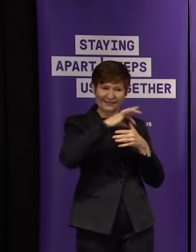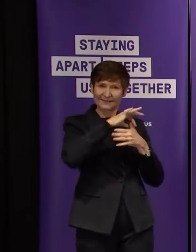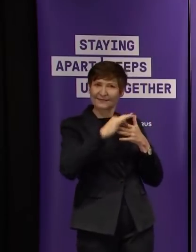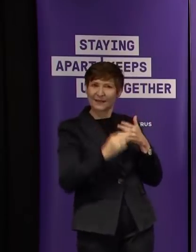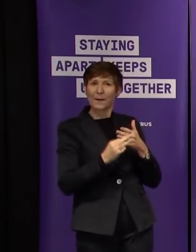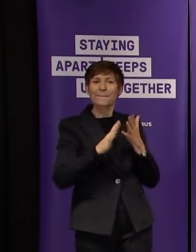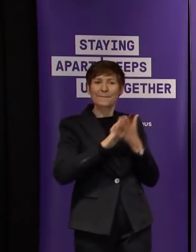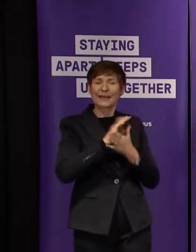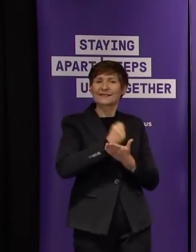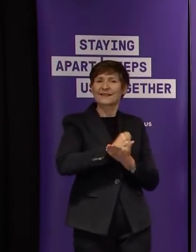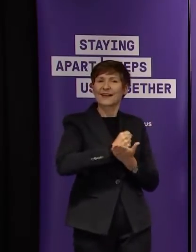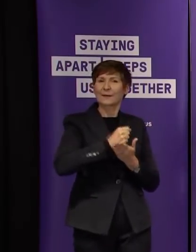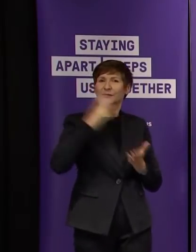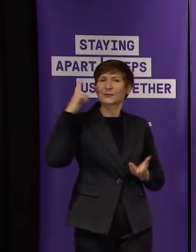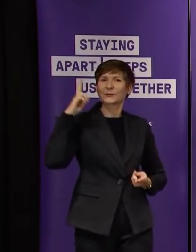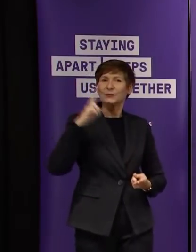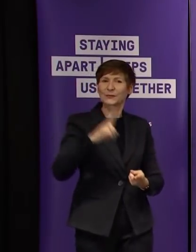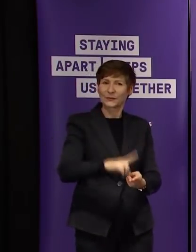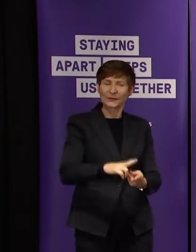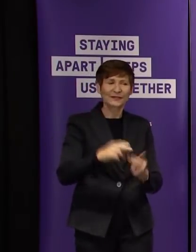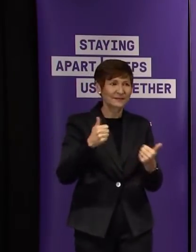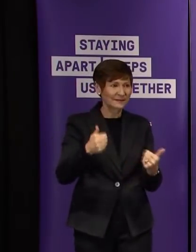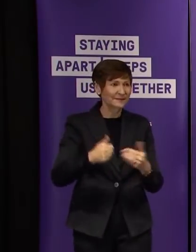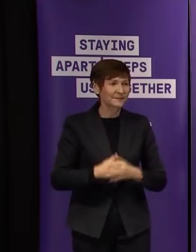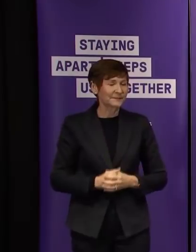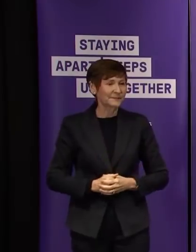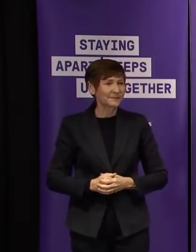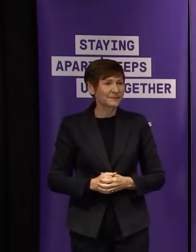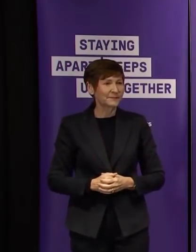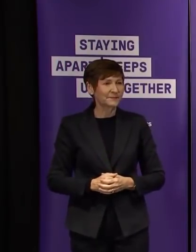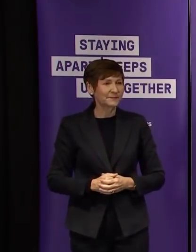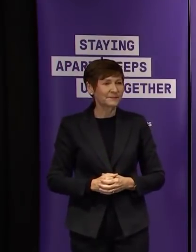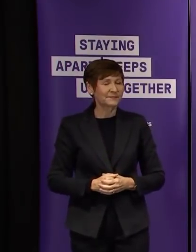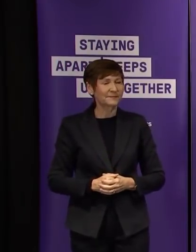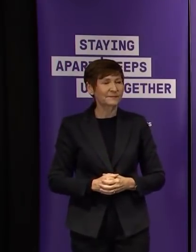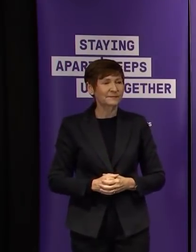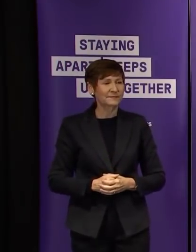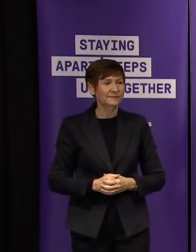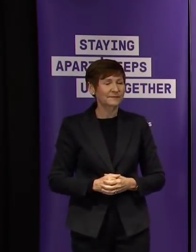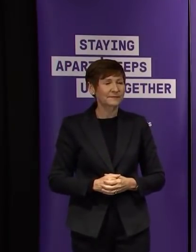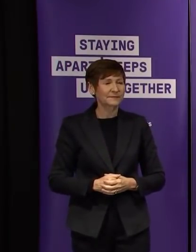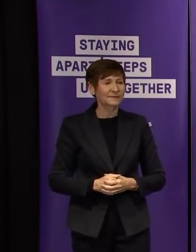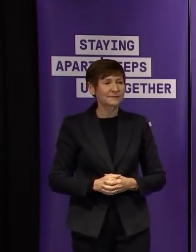for moving backwards? I mean, there are pretty defined targets for moving forwards. Is it the same for moving back?